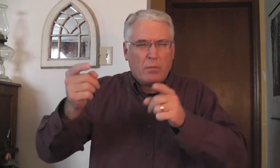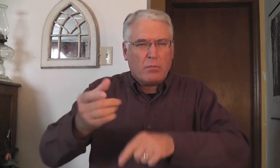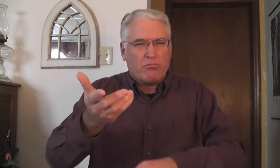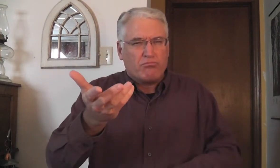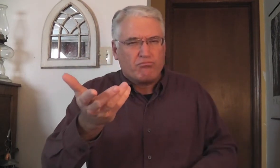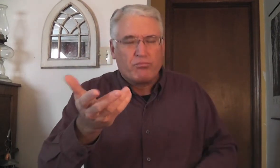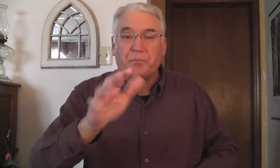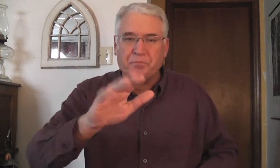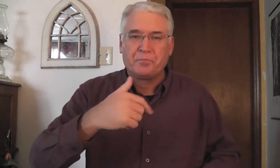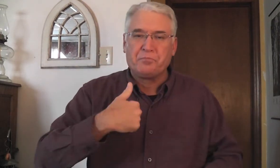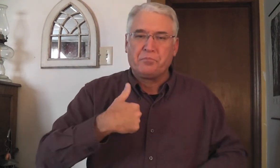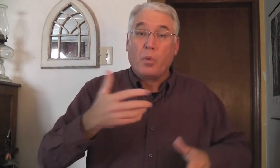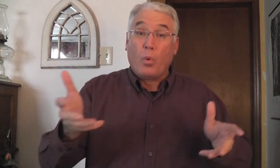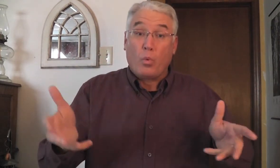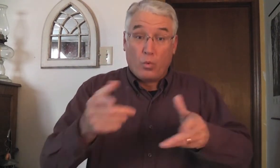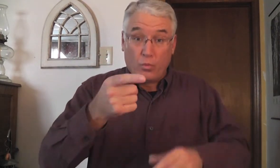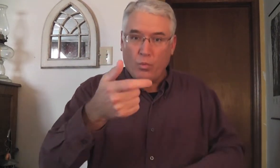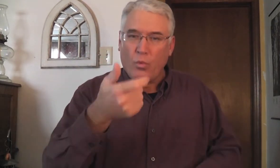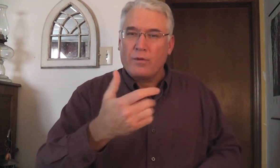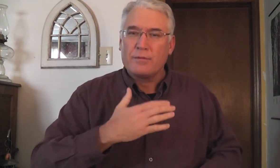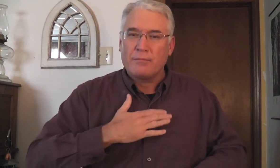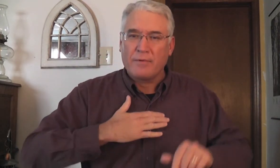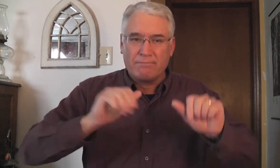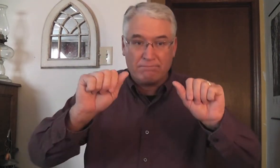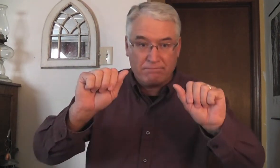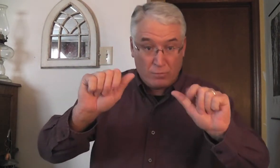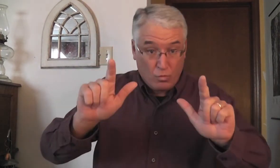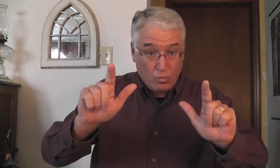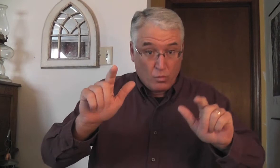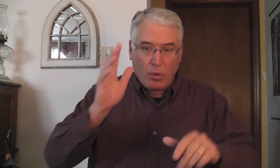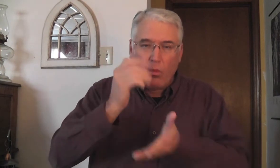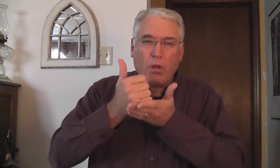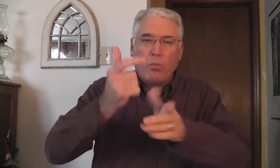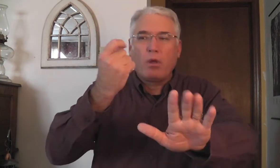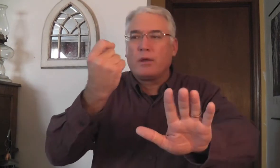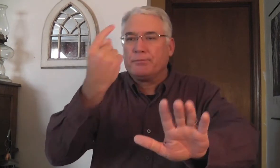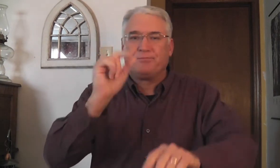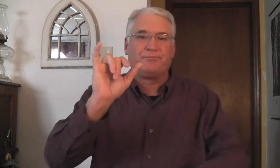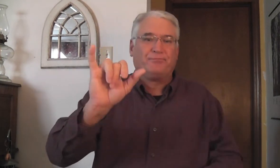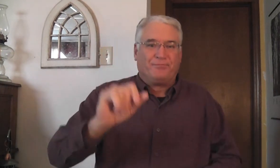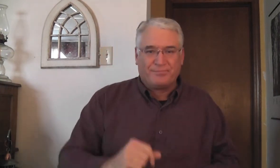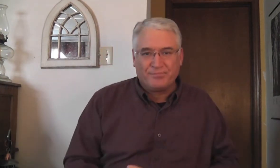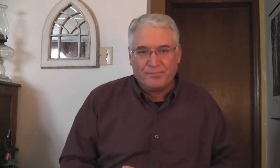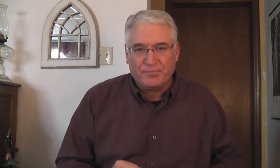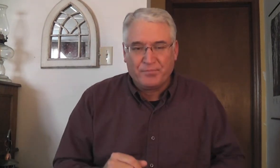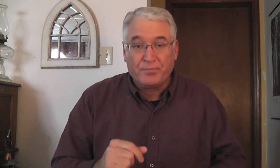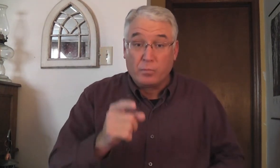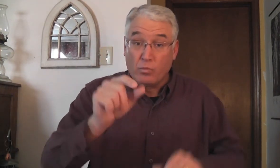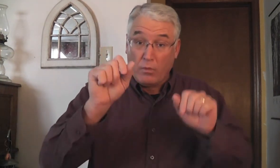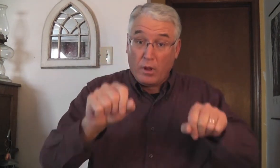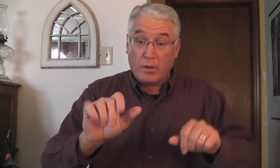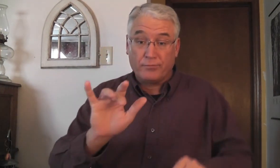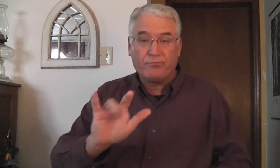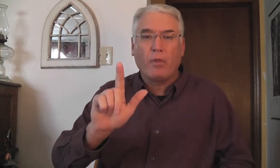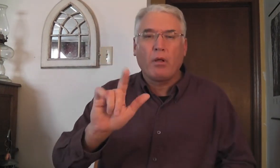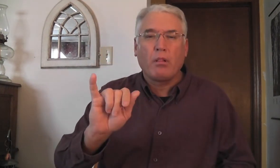that are happening in the world. Well, I want to encourage you to watch another devotional video I have that's about this that'll help you to